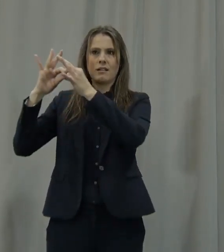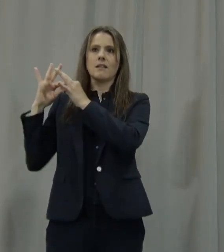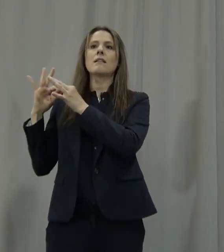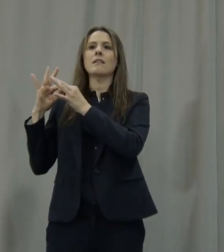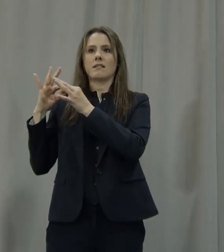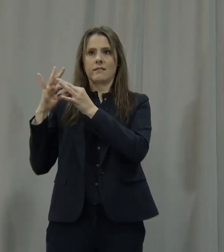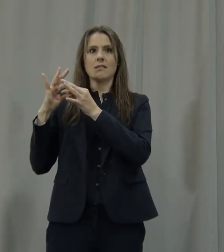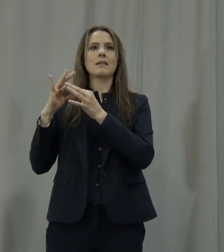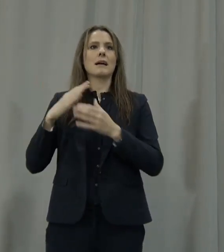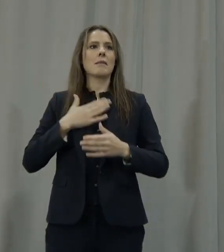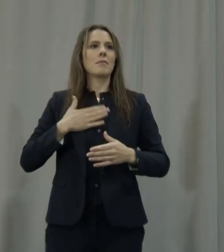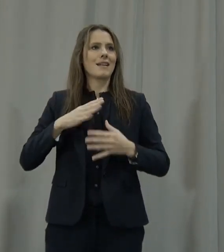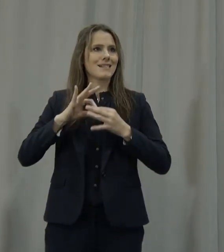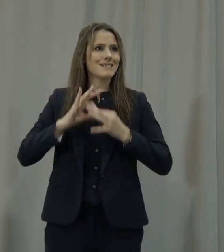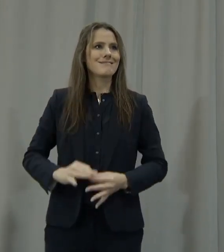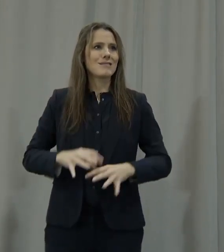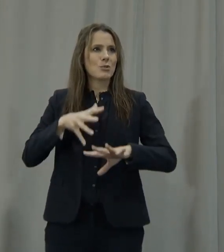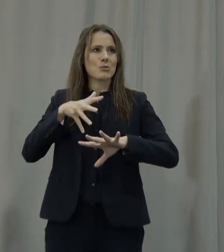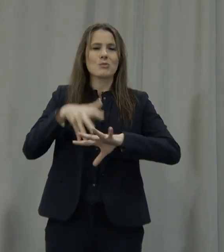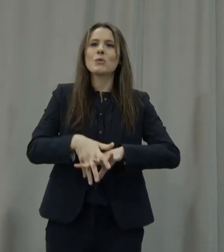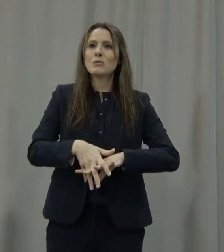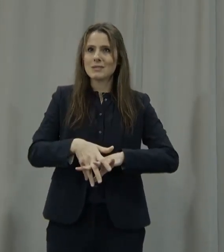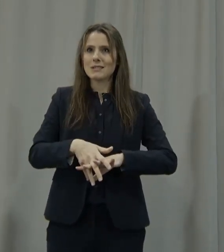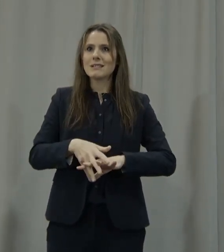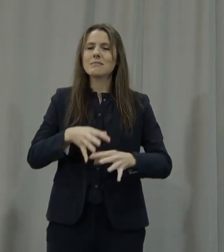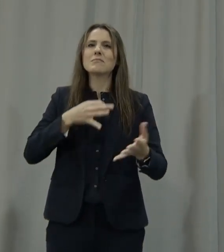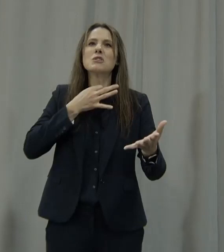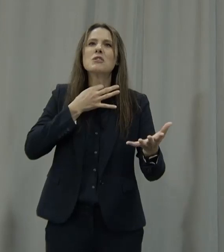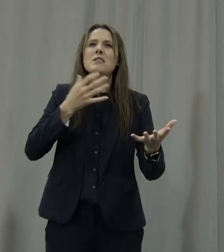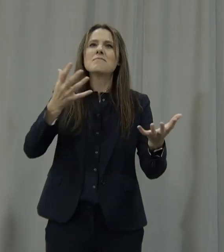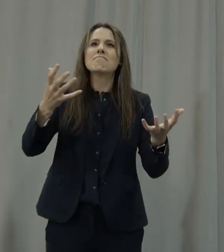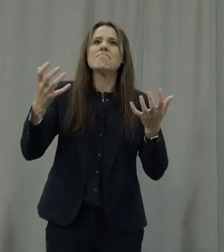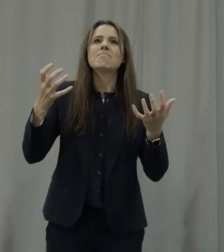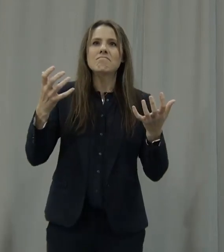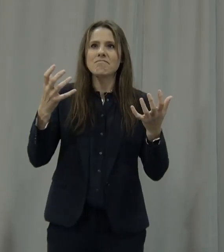Root down, my friends. Reach.